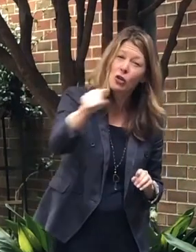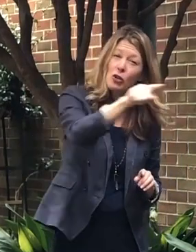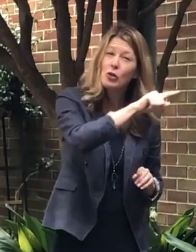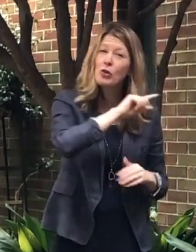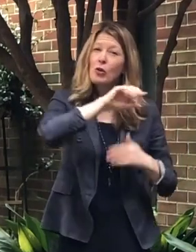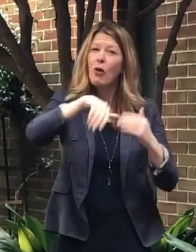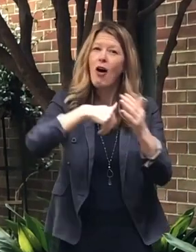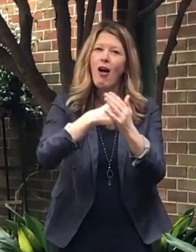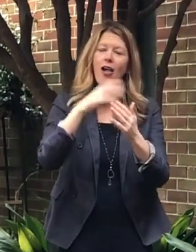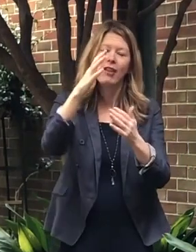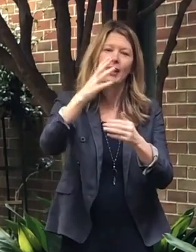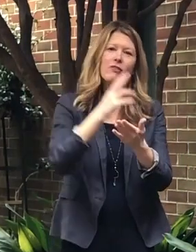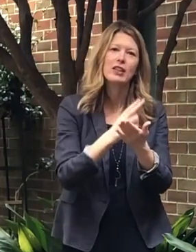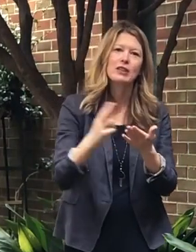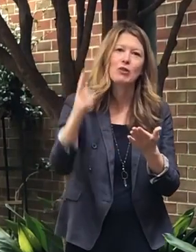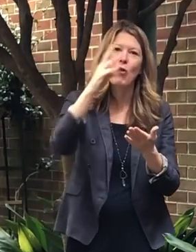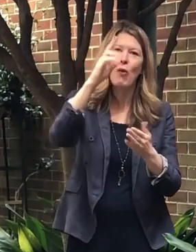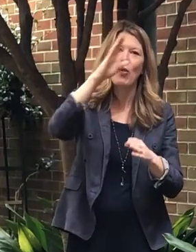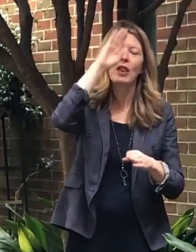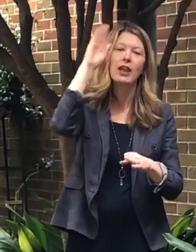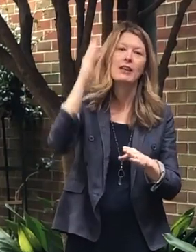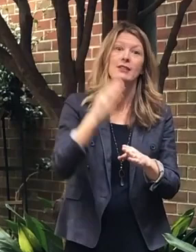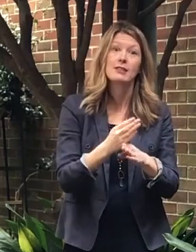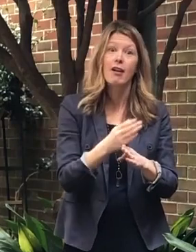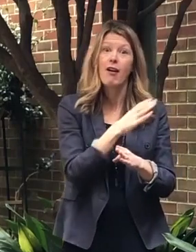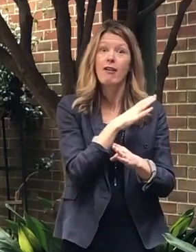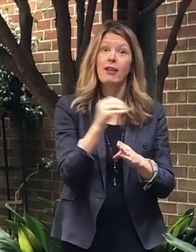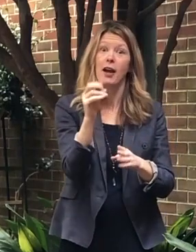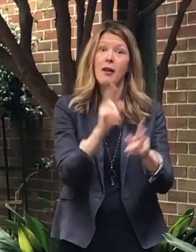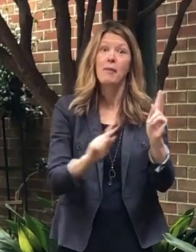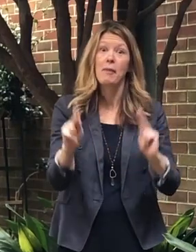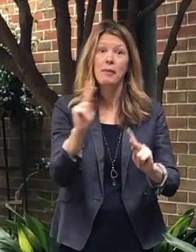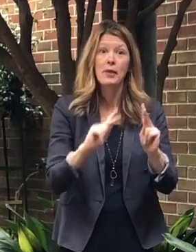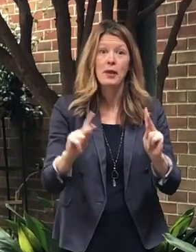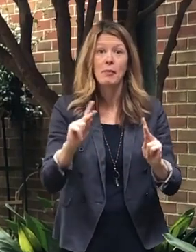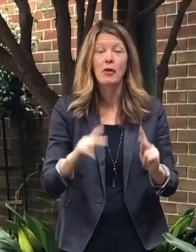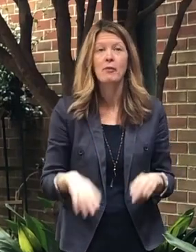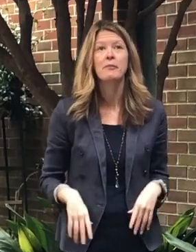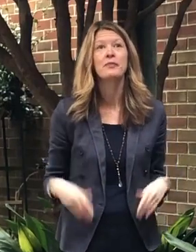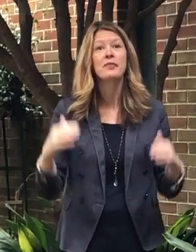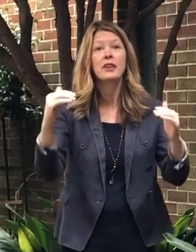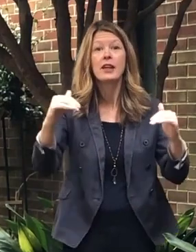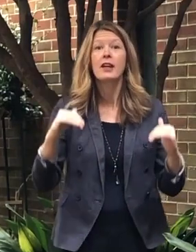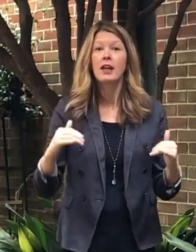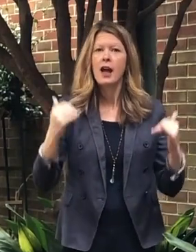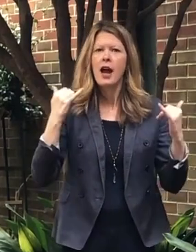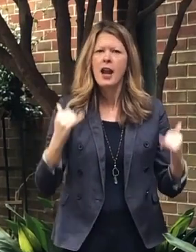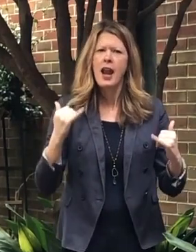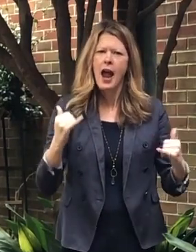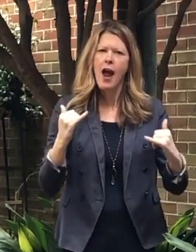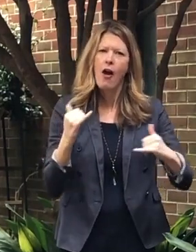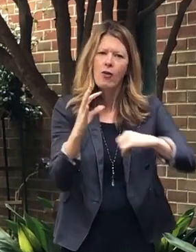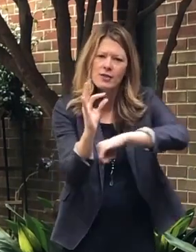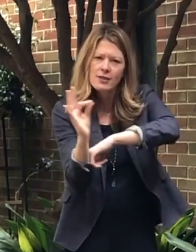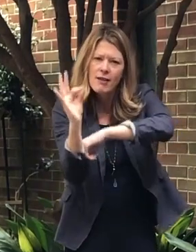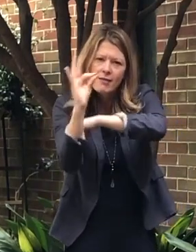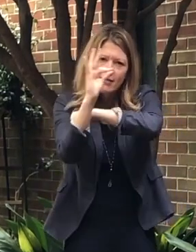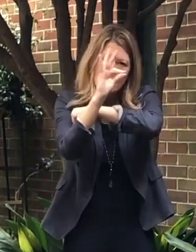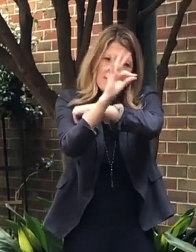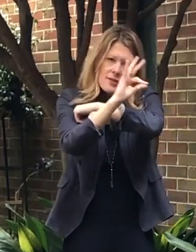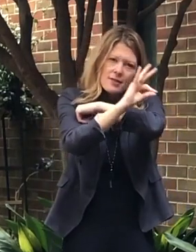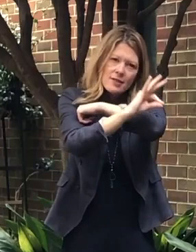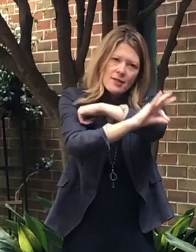his holy Son. Now sunset comes,